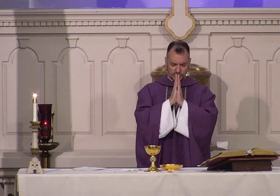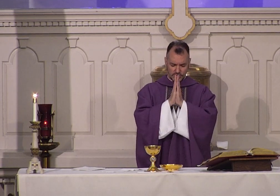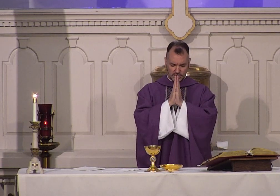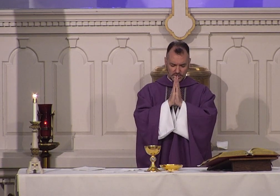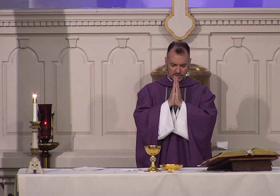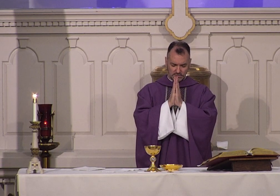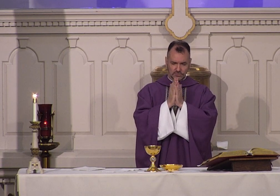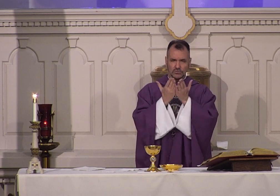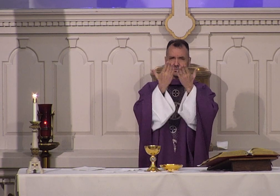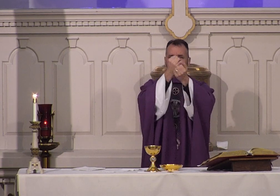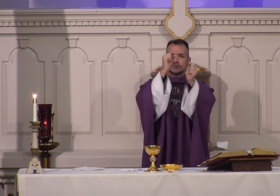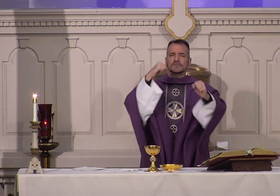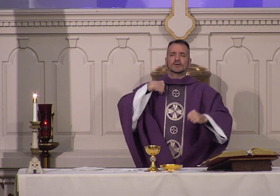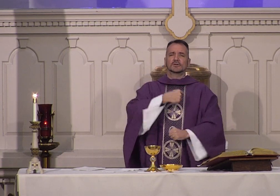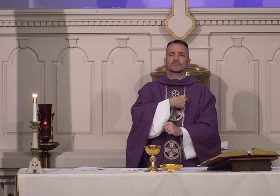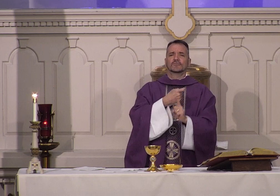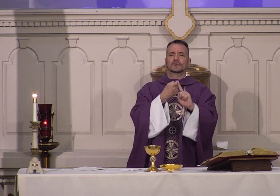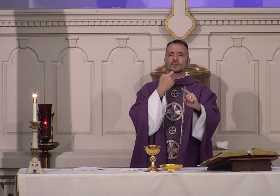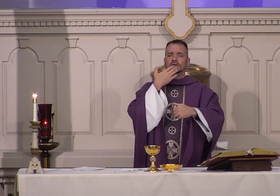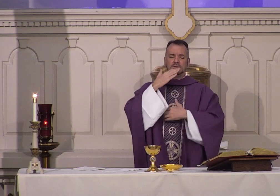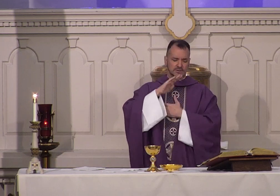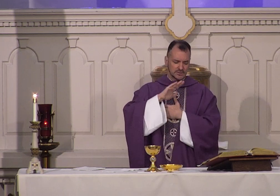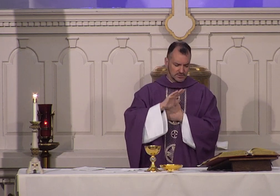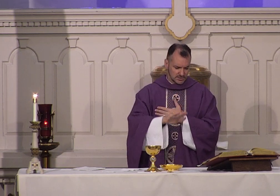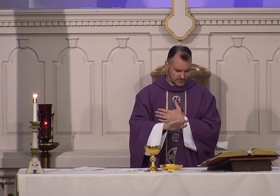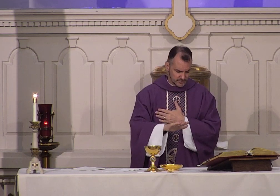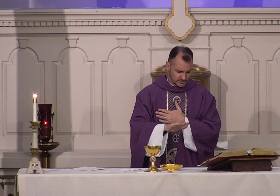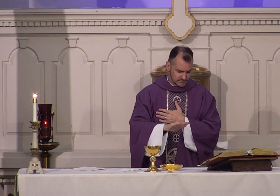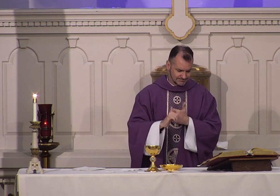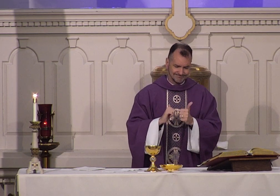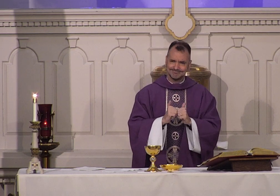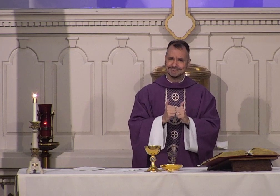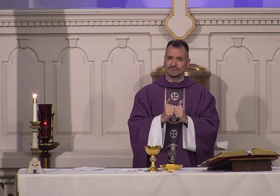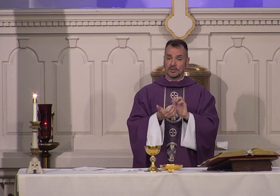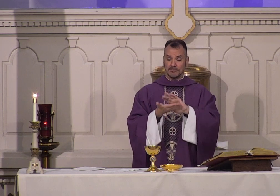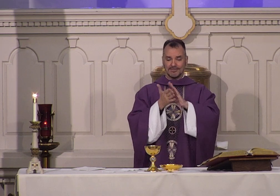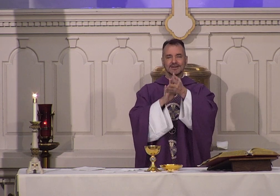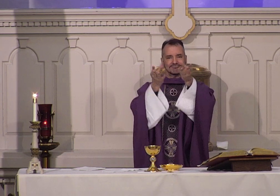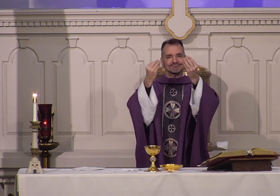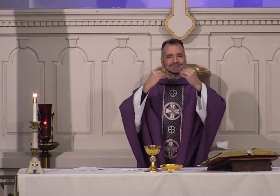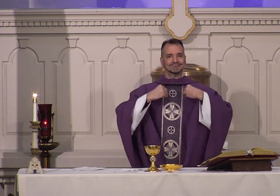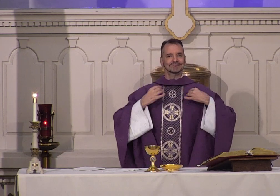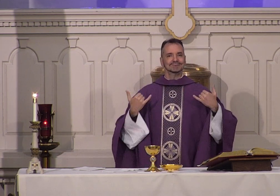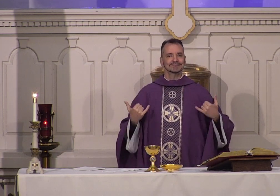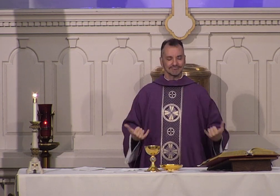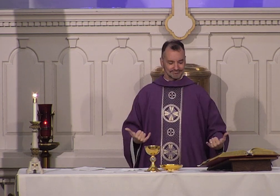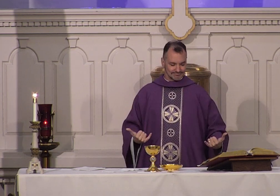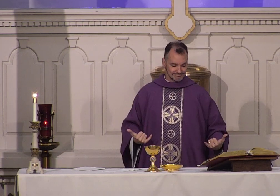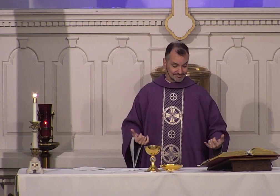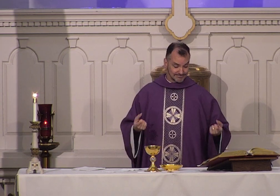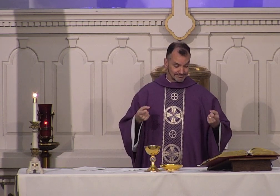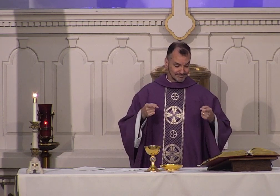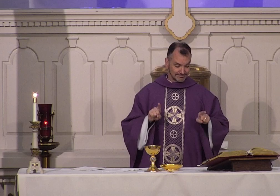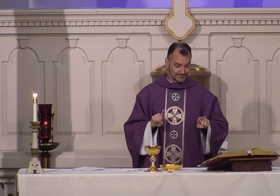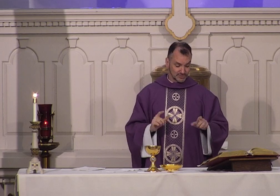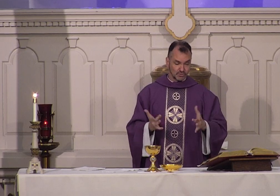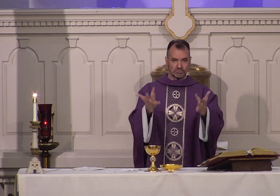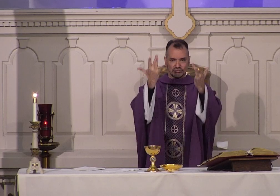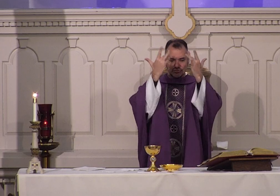Deliver us, Lord, we pray, from every evil. Graciously grant peace in our days, that by the help of your